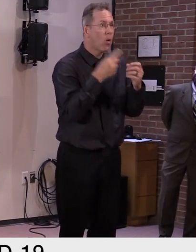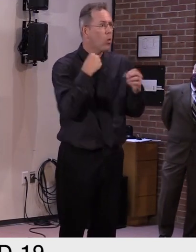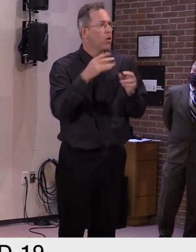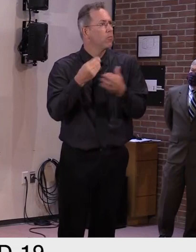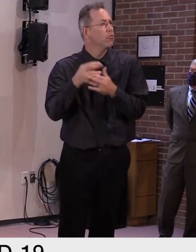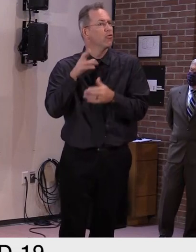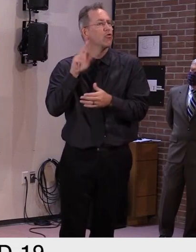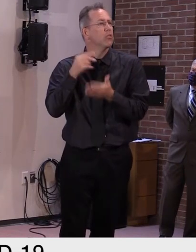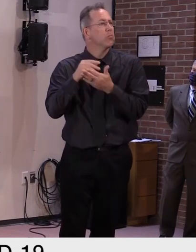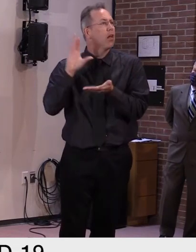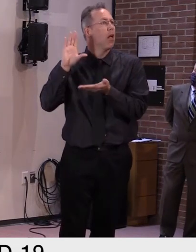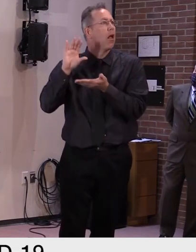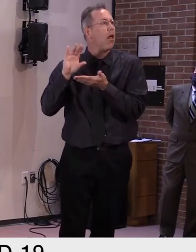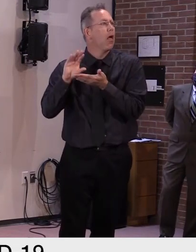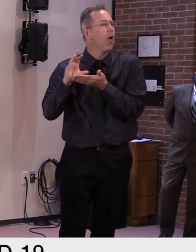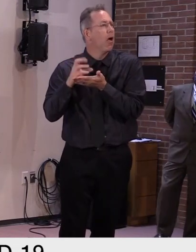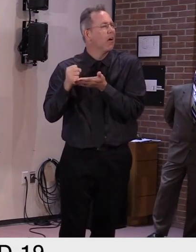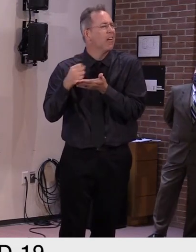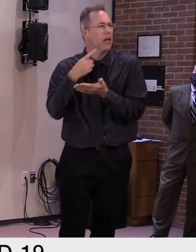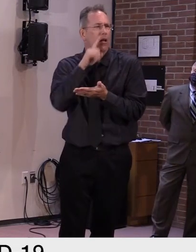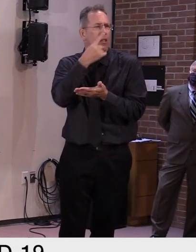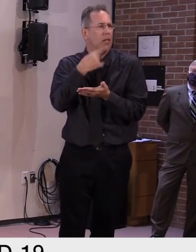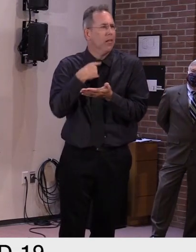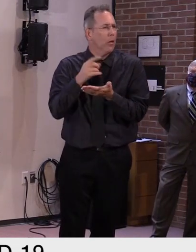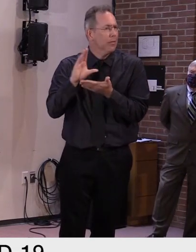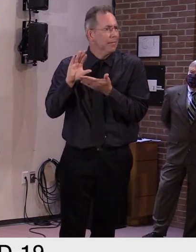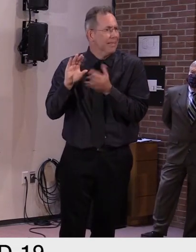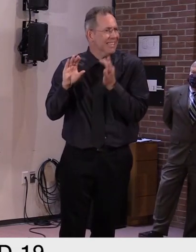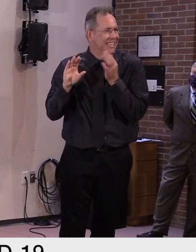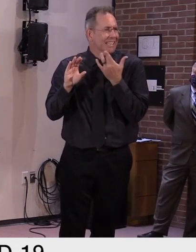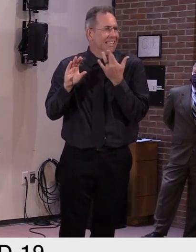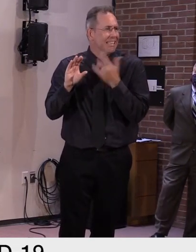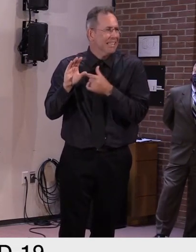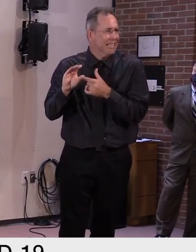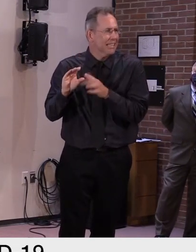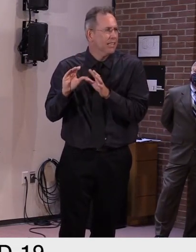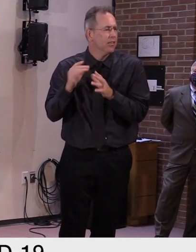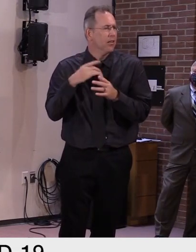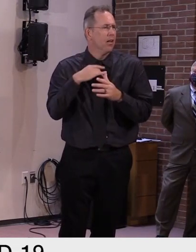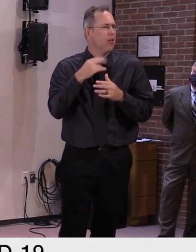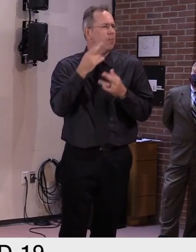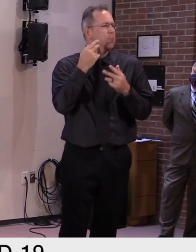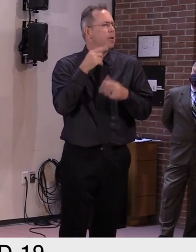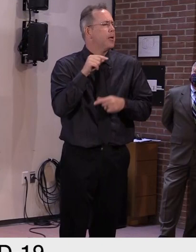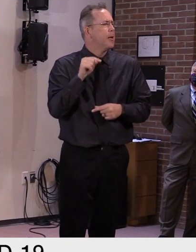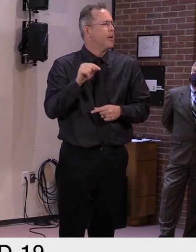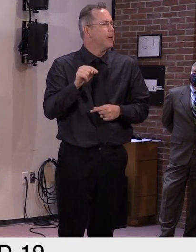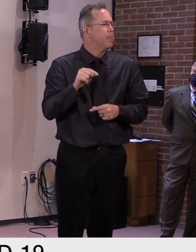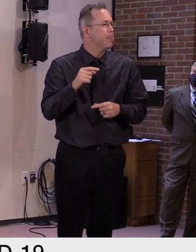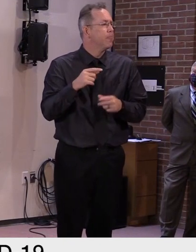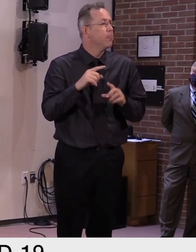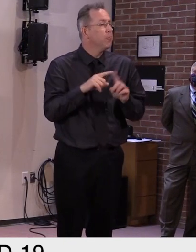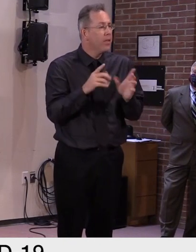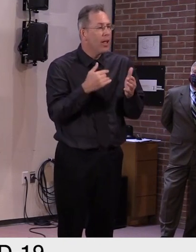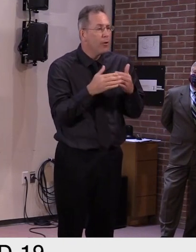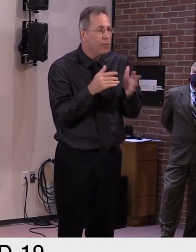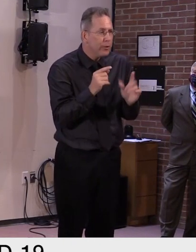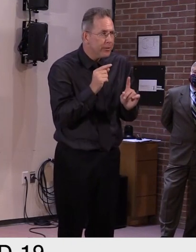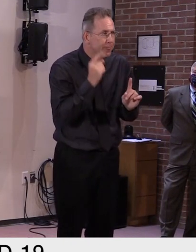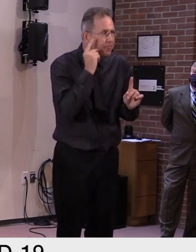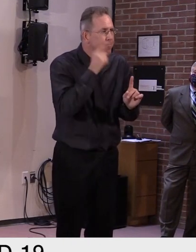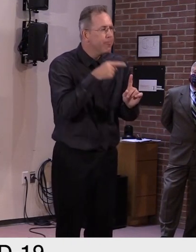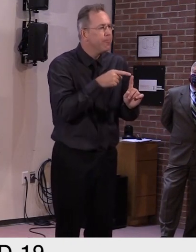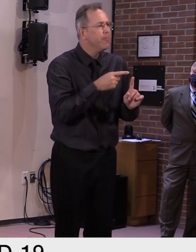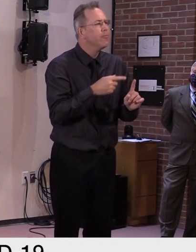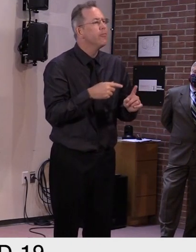run out if we continue along this path as what we're seeing. And I do believe that the